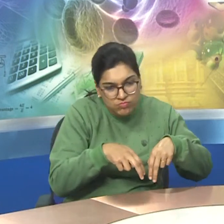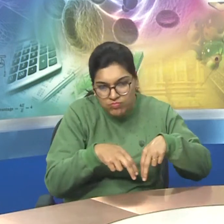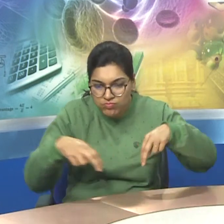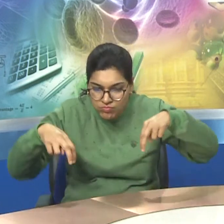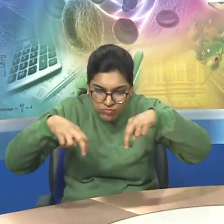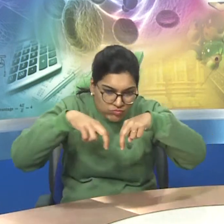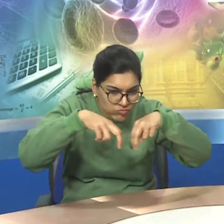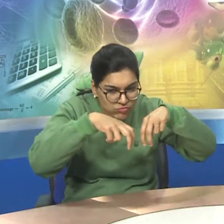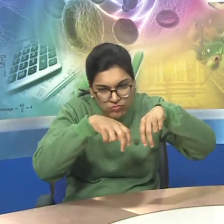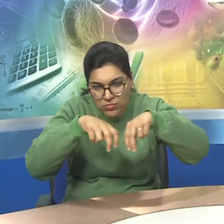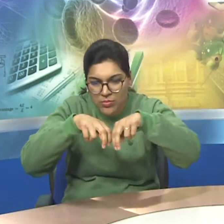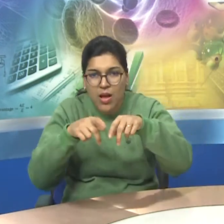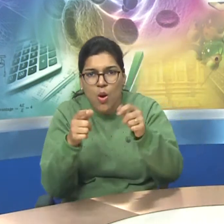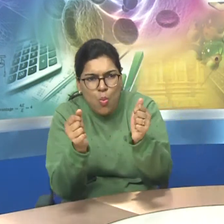in so many work